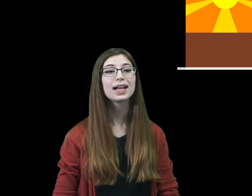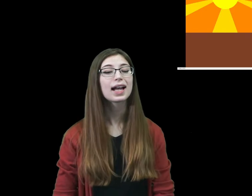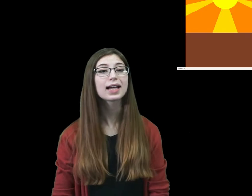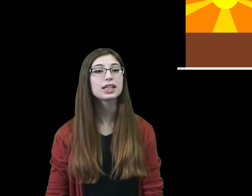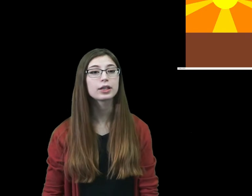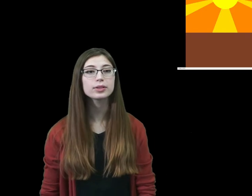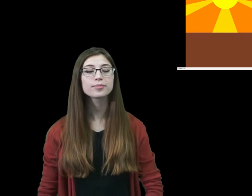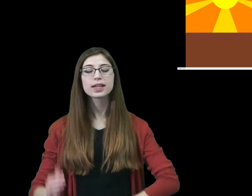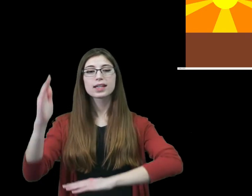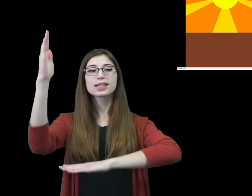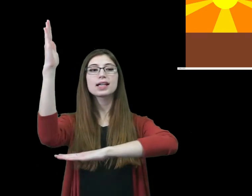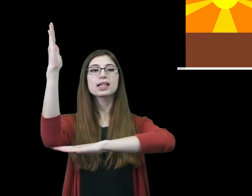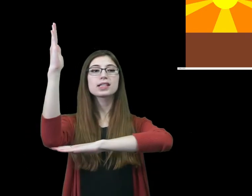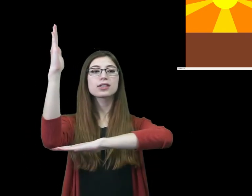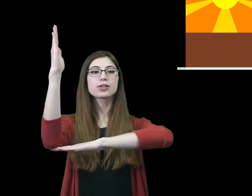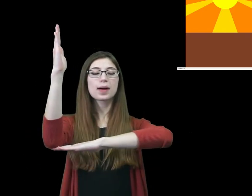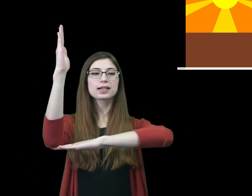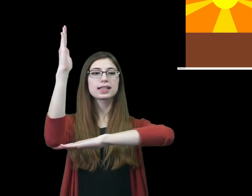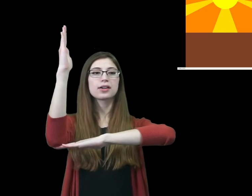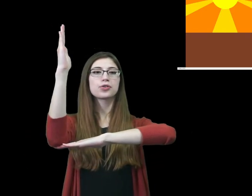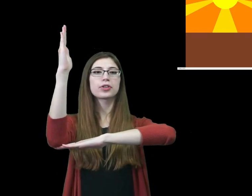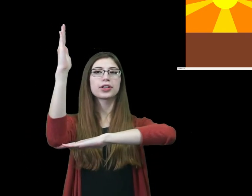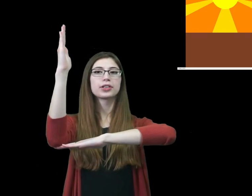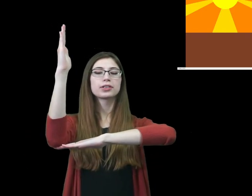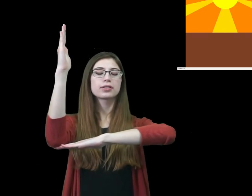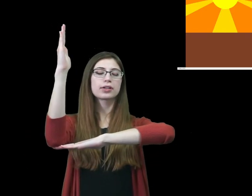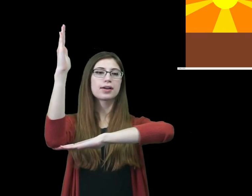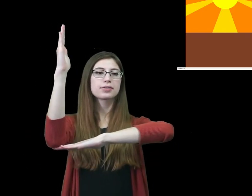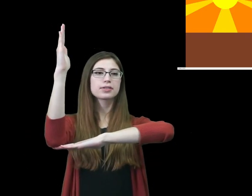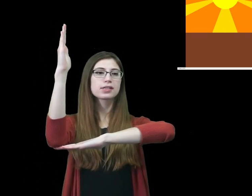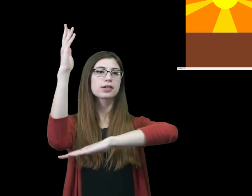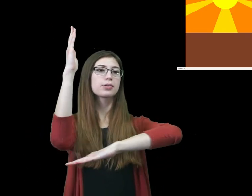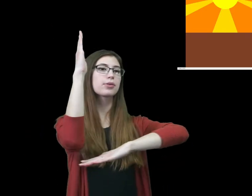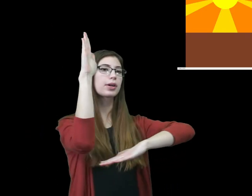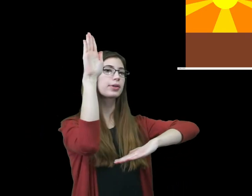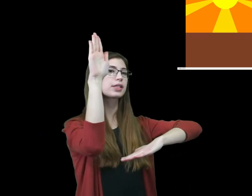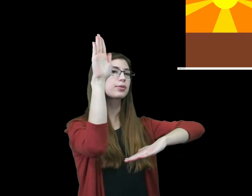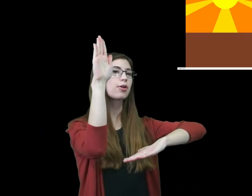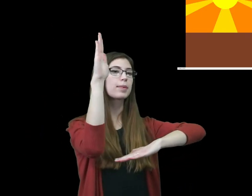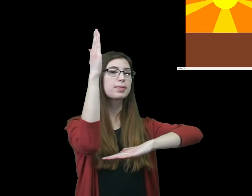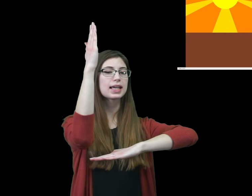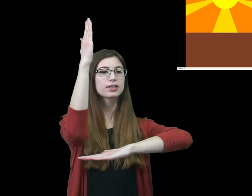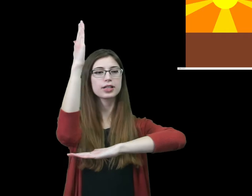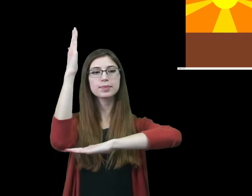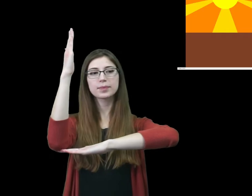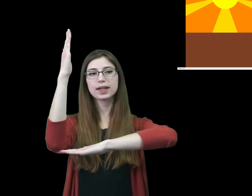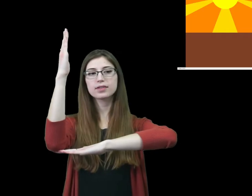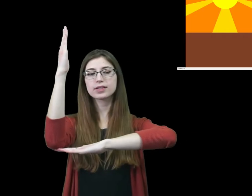At noon, the sun is directly over the ground. So you are going to do an open B handshake and just